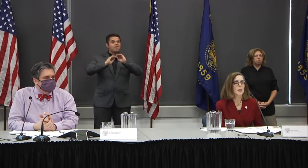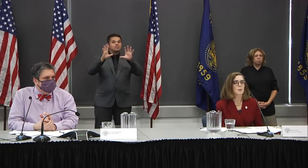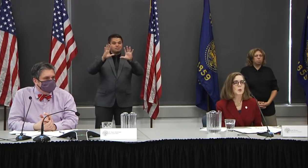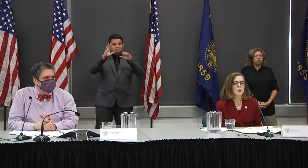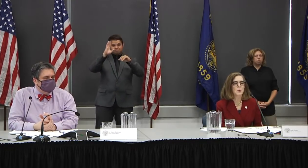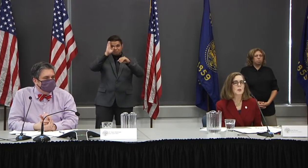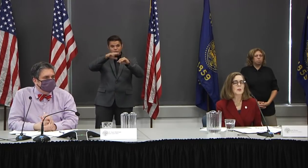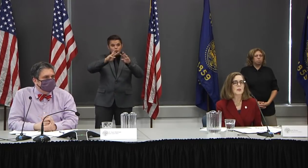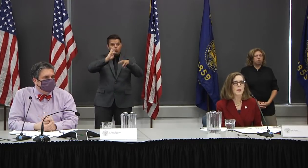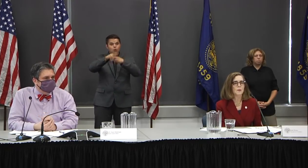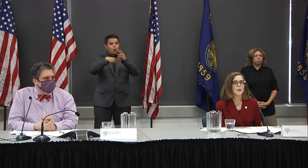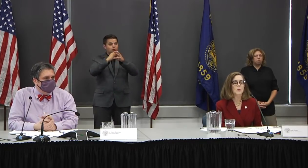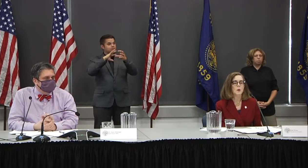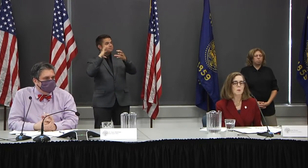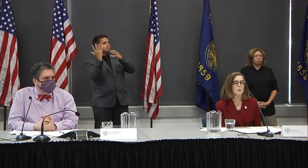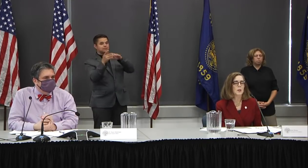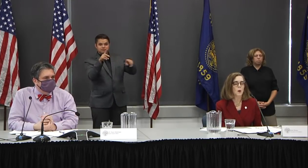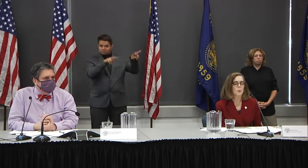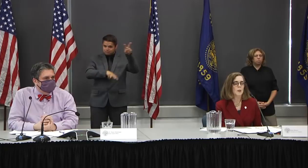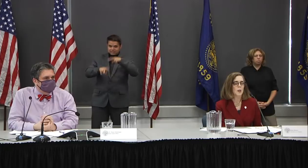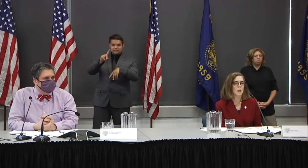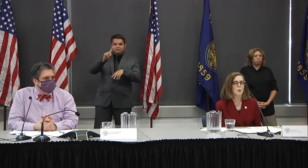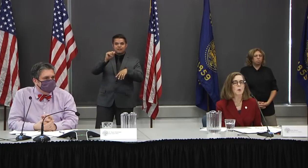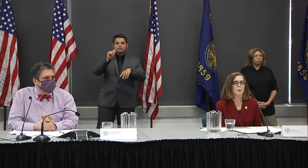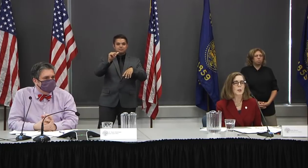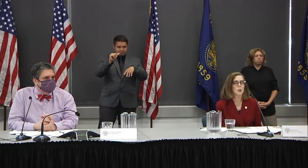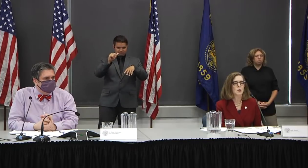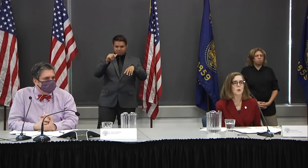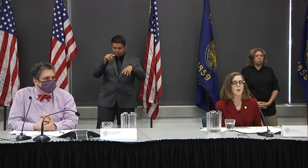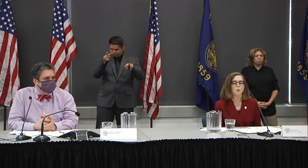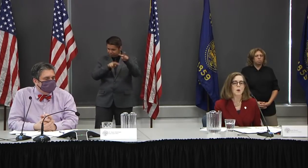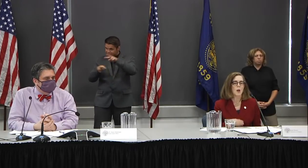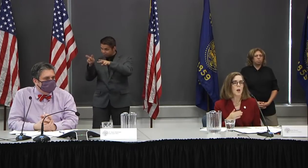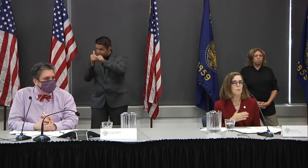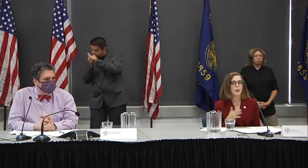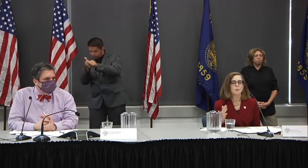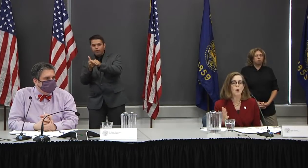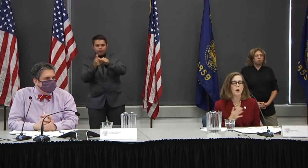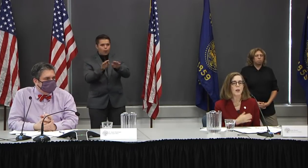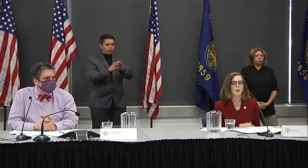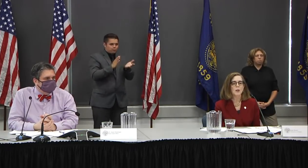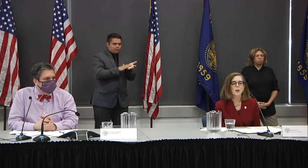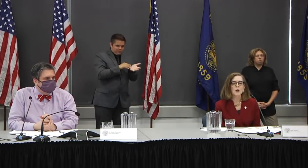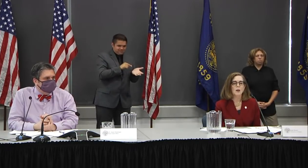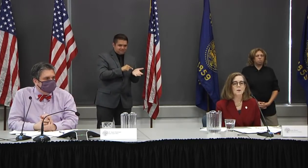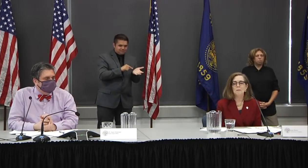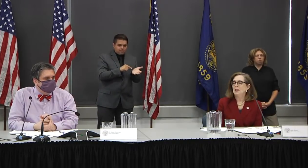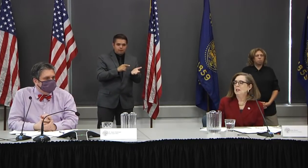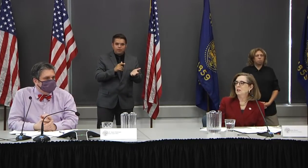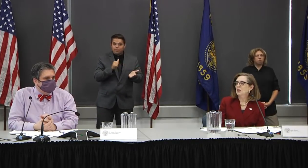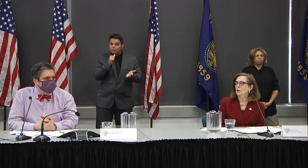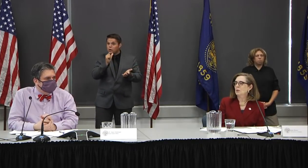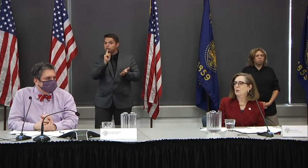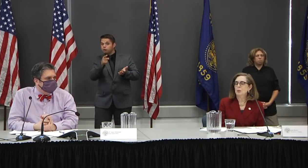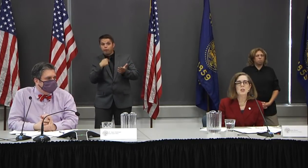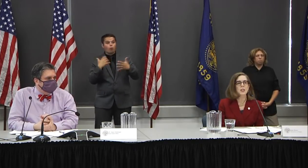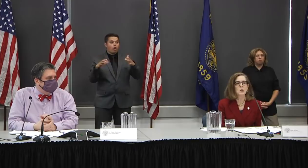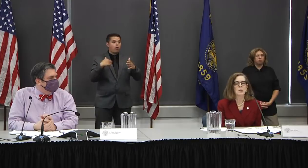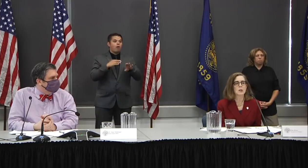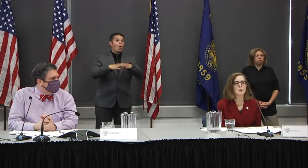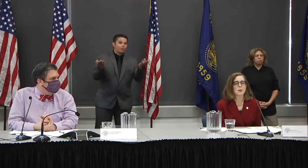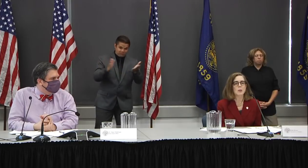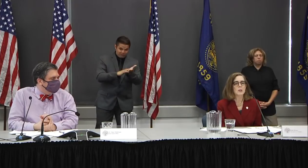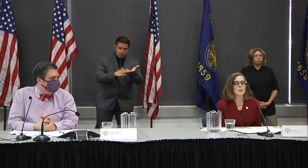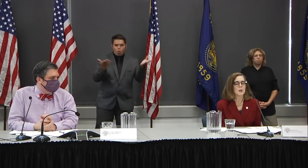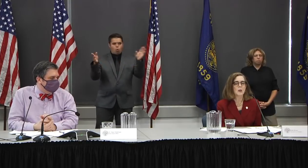want to be able to do this safely when we reopen, and we want to make sure that we're not ping-ponging. In terms of